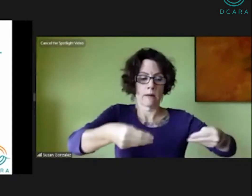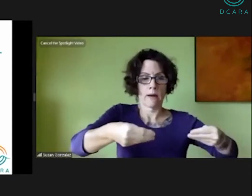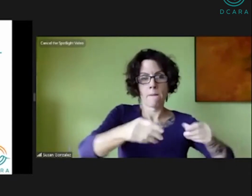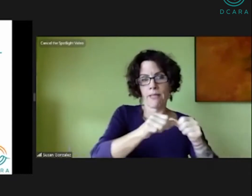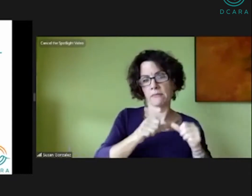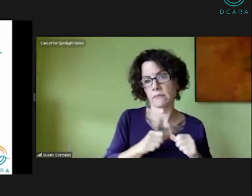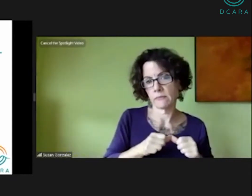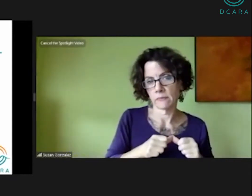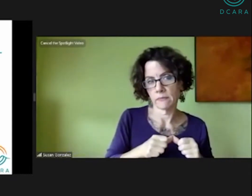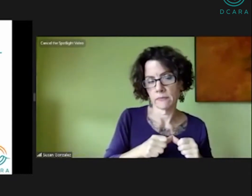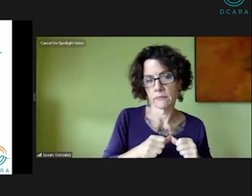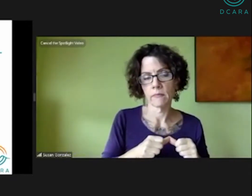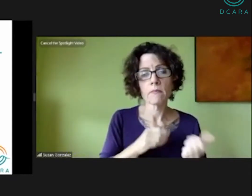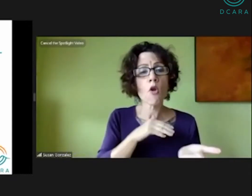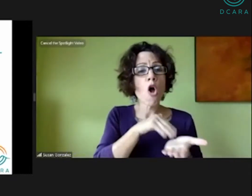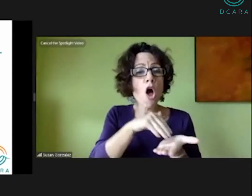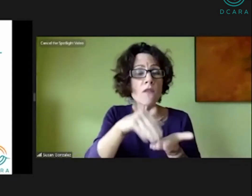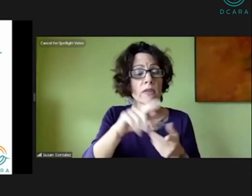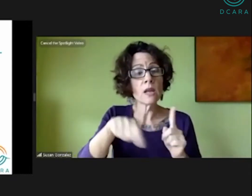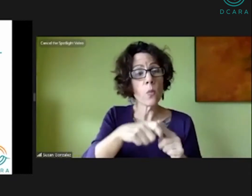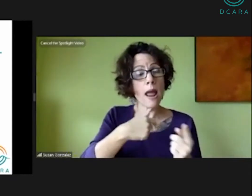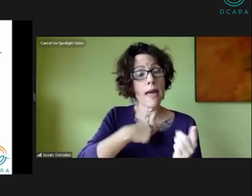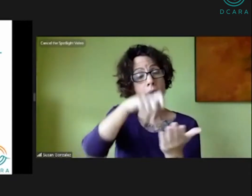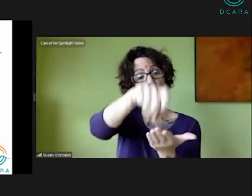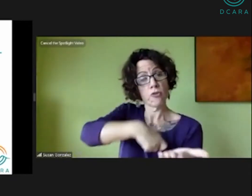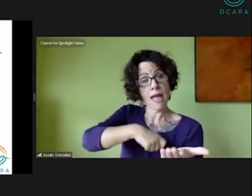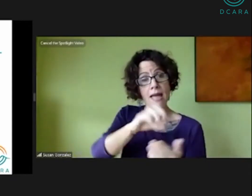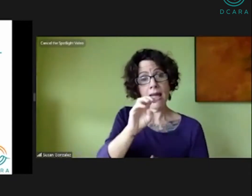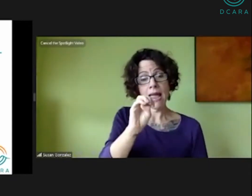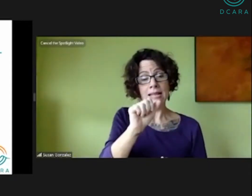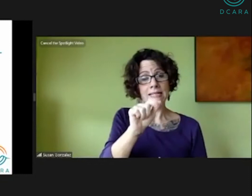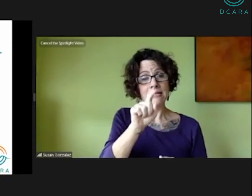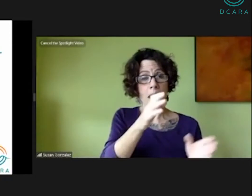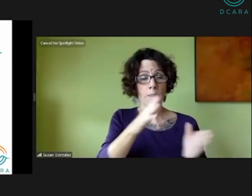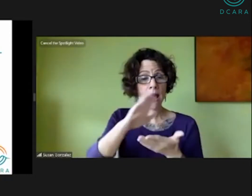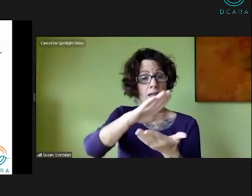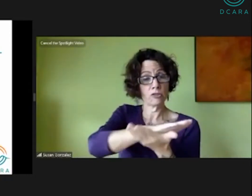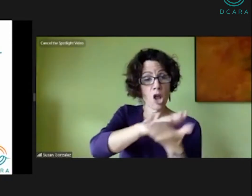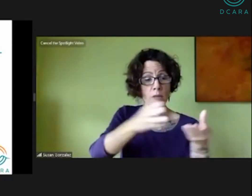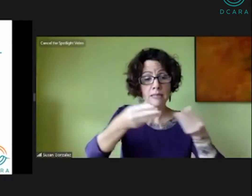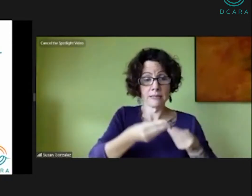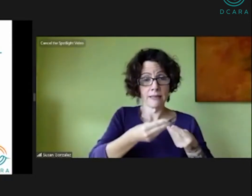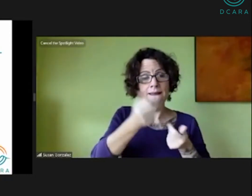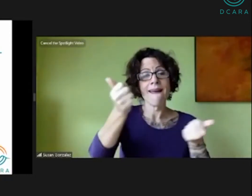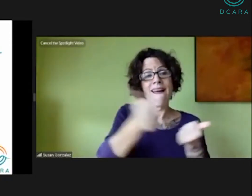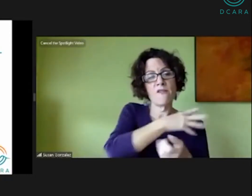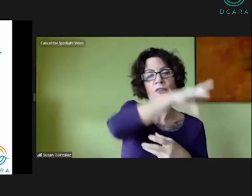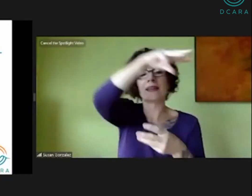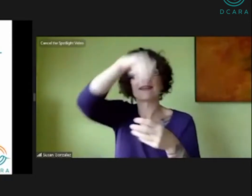You want to make sure you have multiple documents and have everything arranged and in order in one